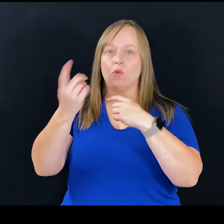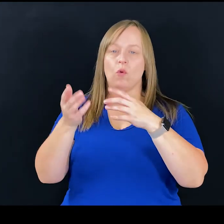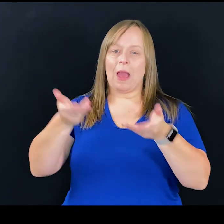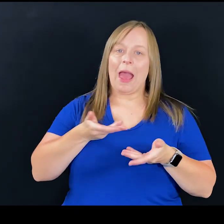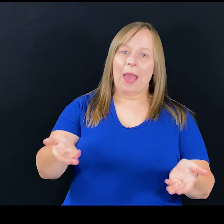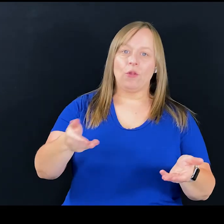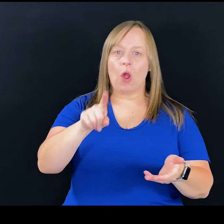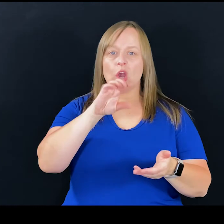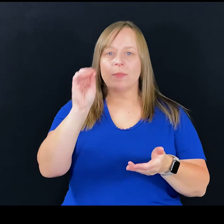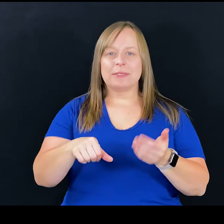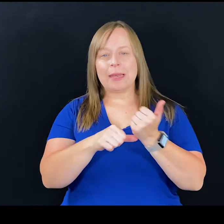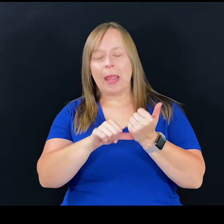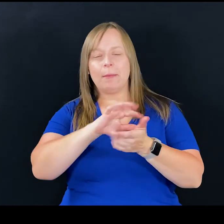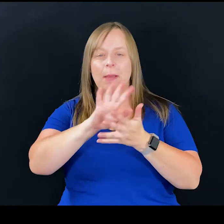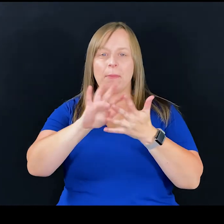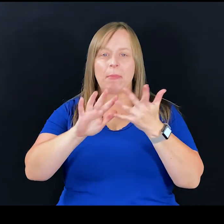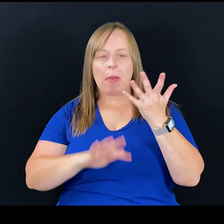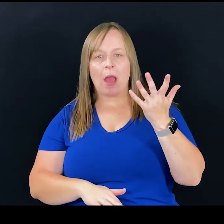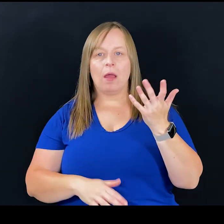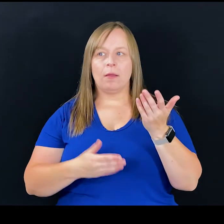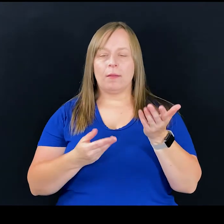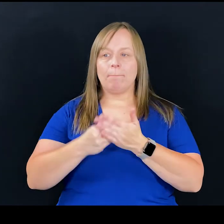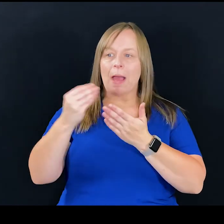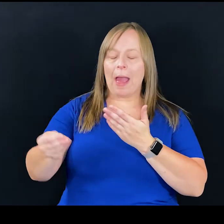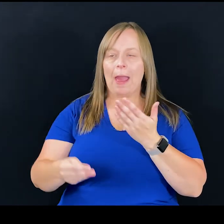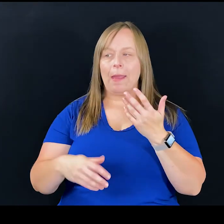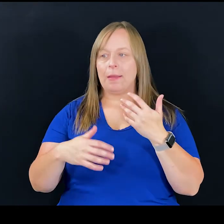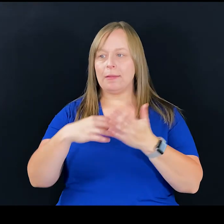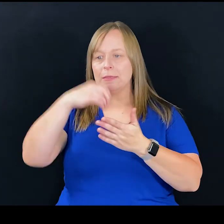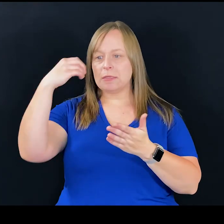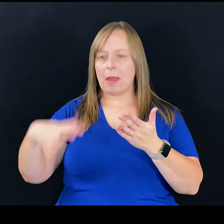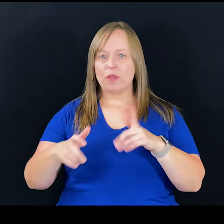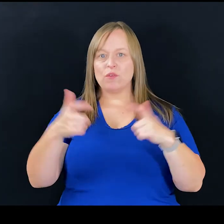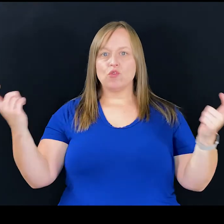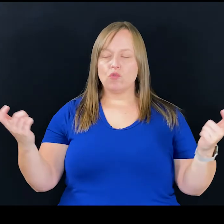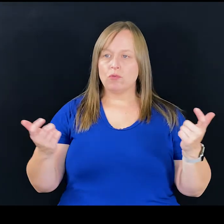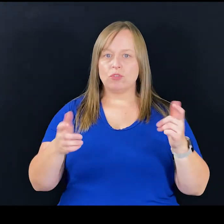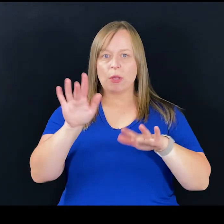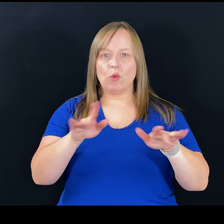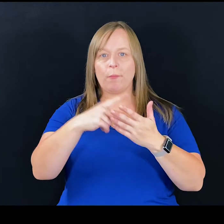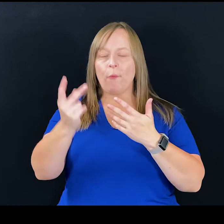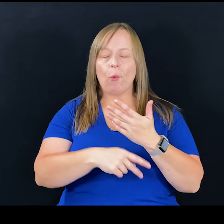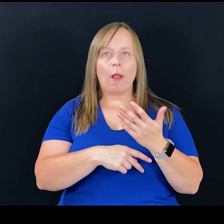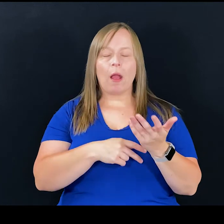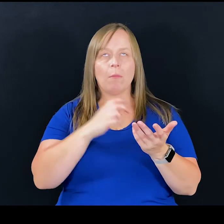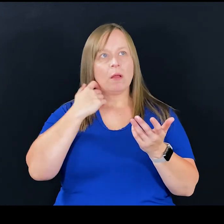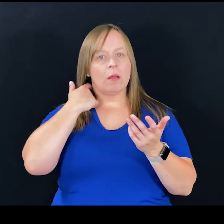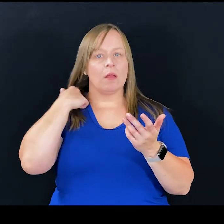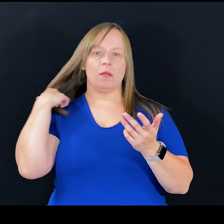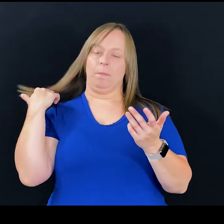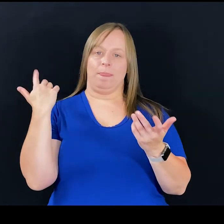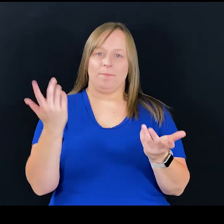being told that they need to hire 100% aide and they need to buy a, huge computer